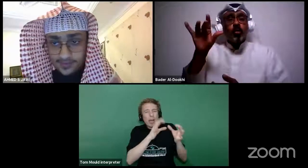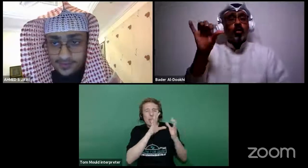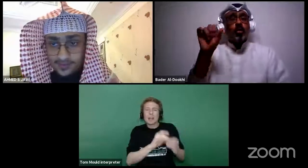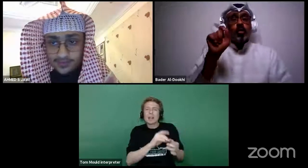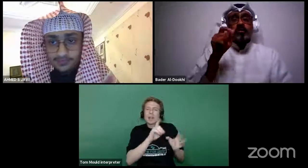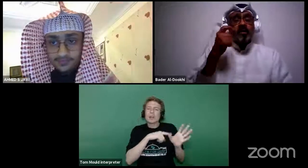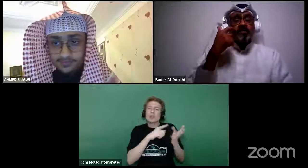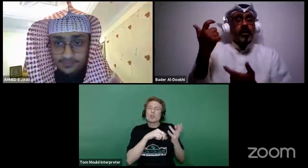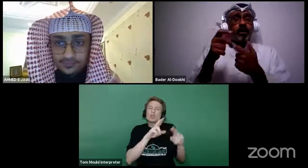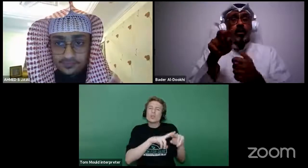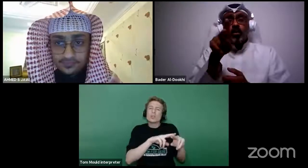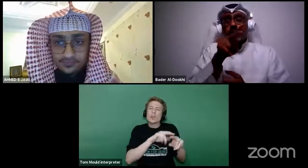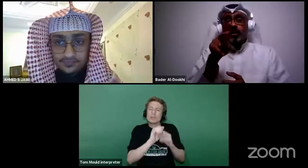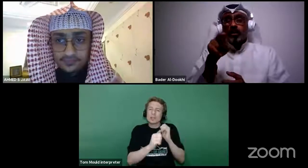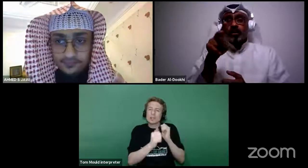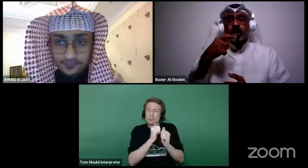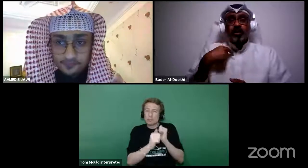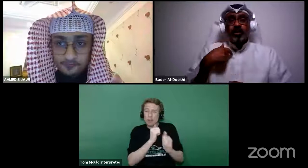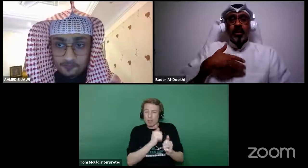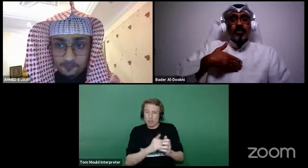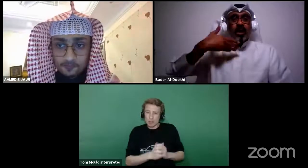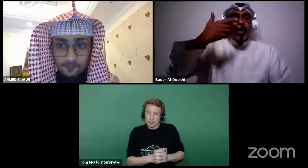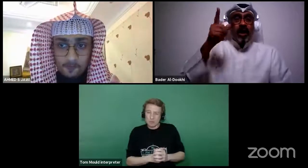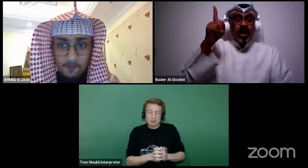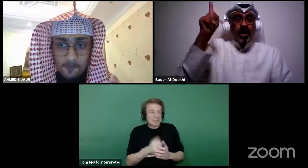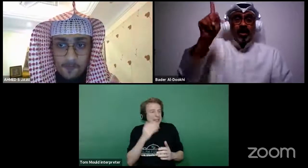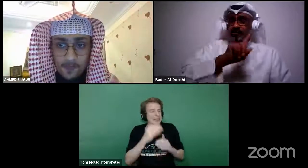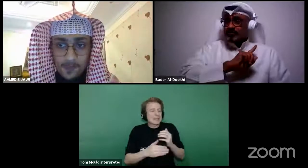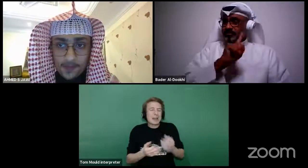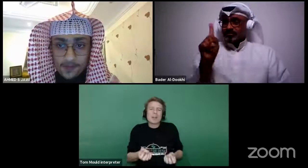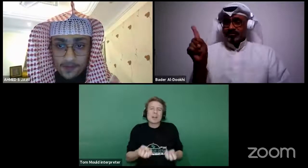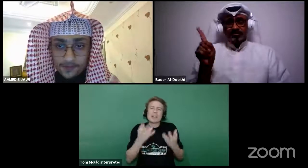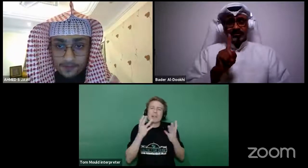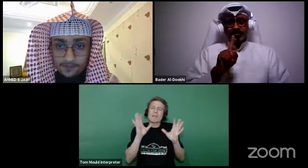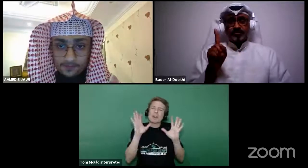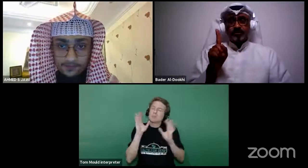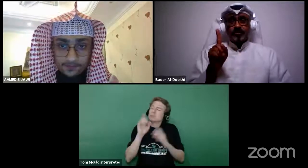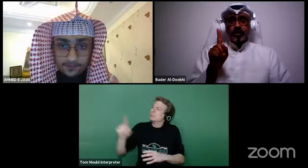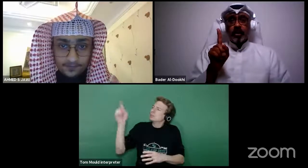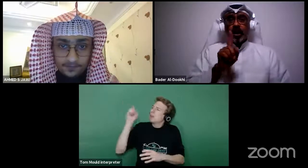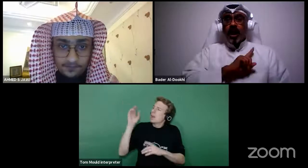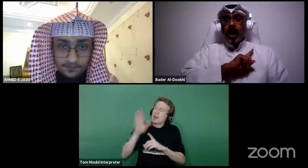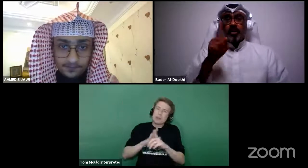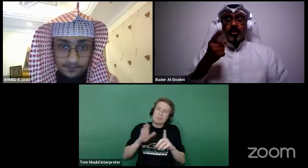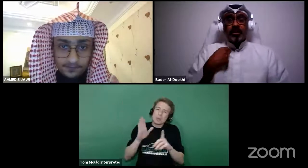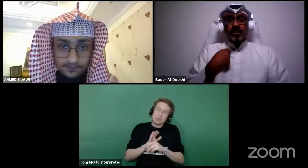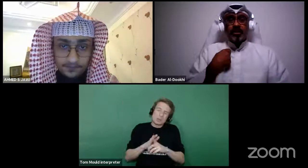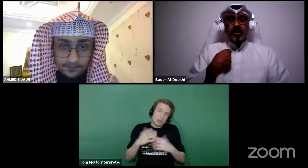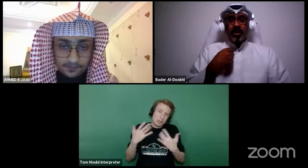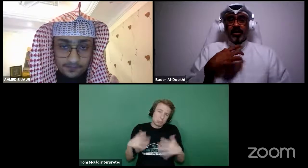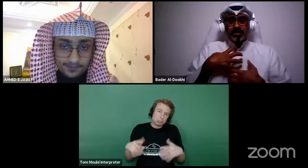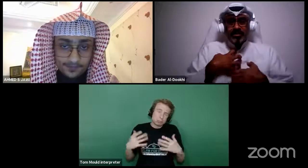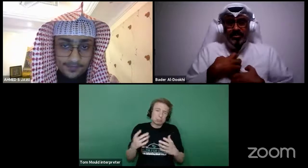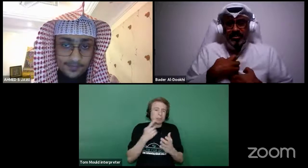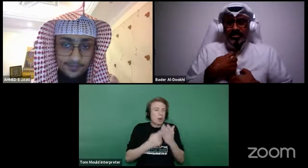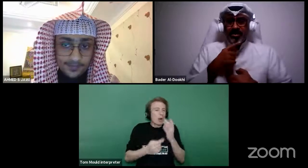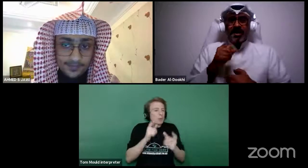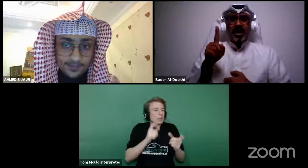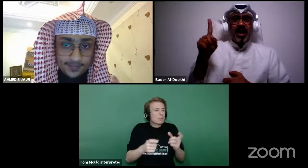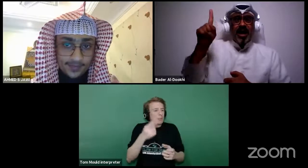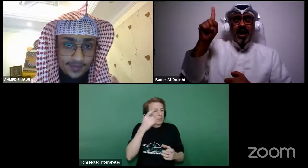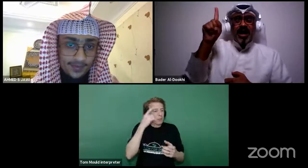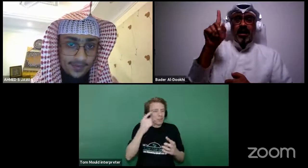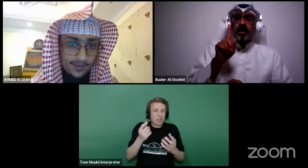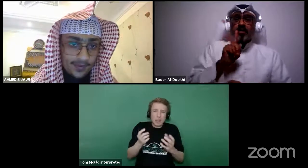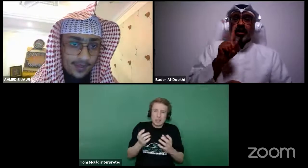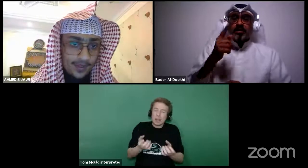up hope of Allah's mercy. Certainly, no one despairs of Allah's mercy except the people who